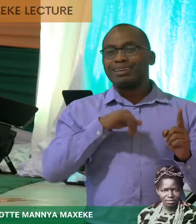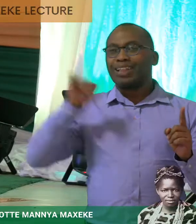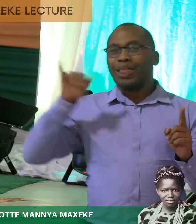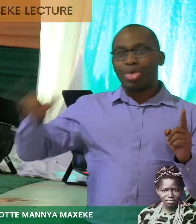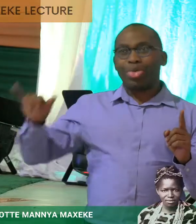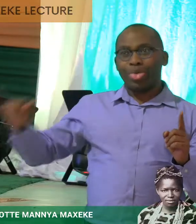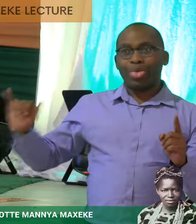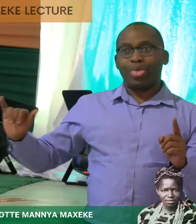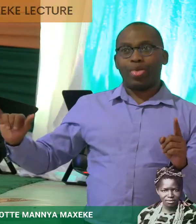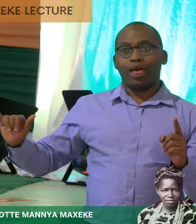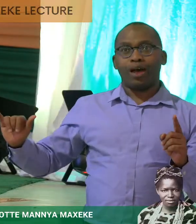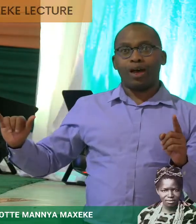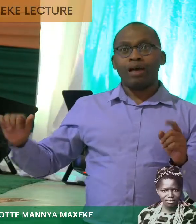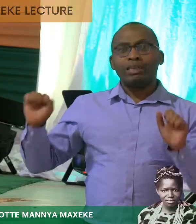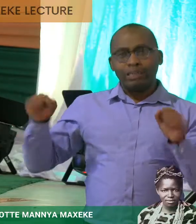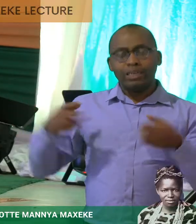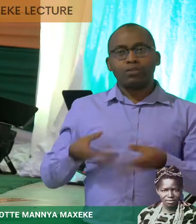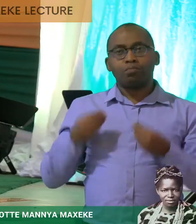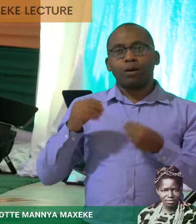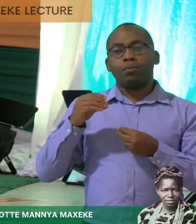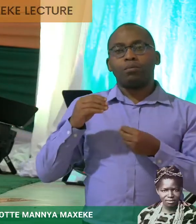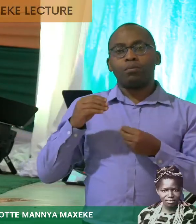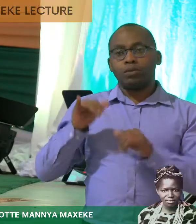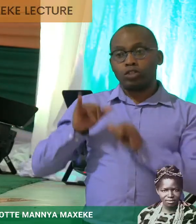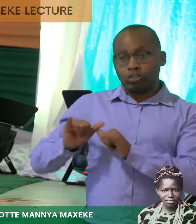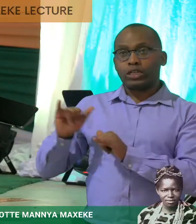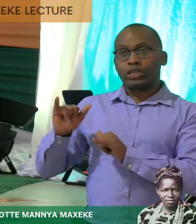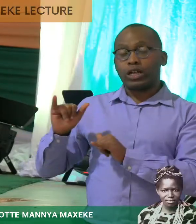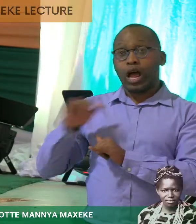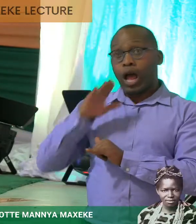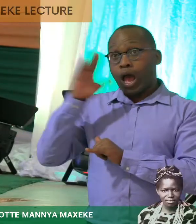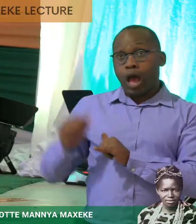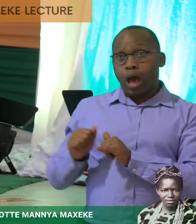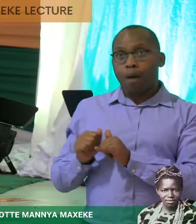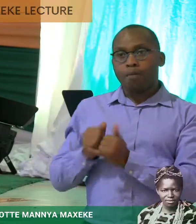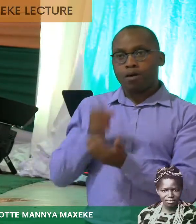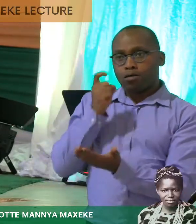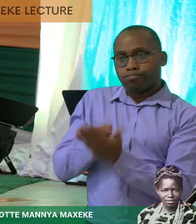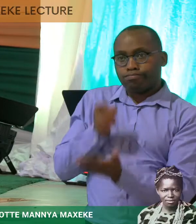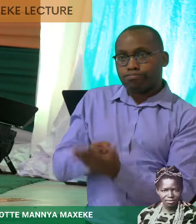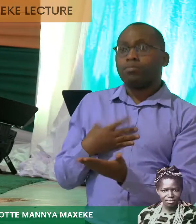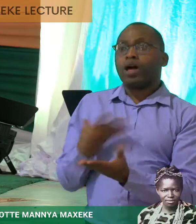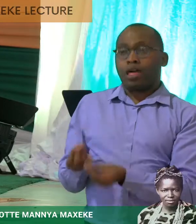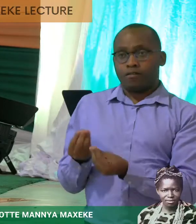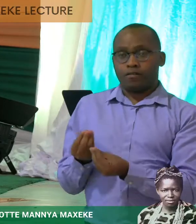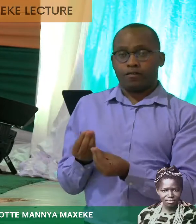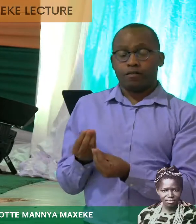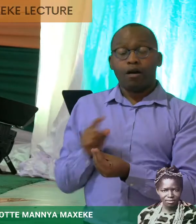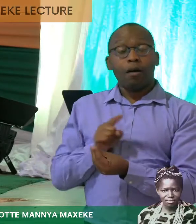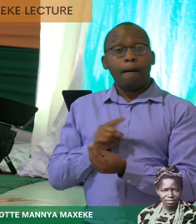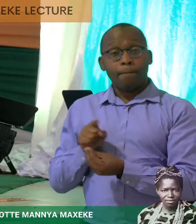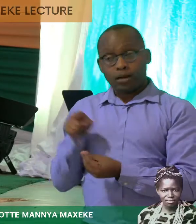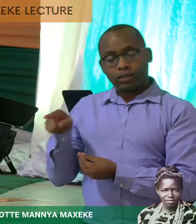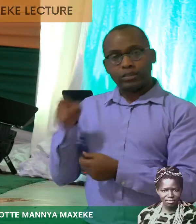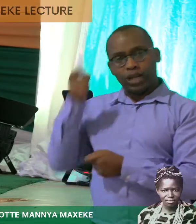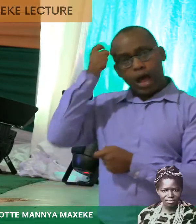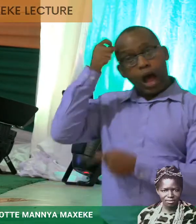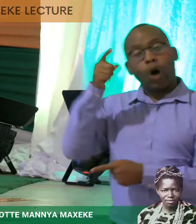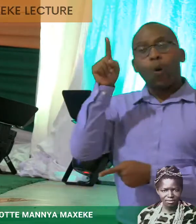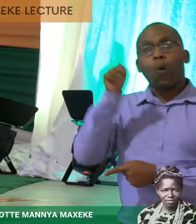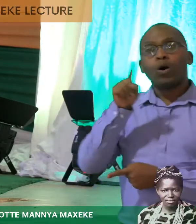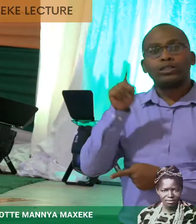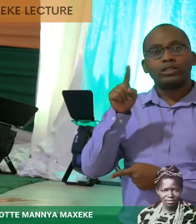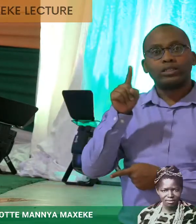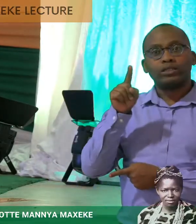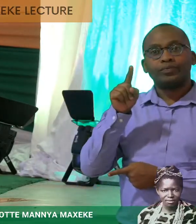even becoming a citizen of that country, as we had already said. To the contrary, she understood that the mission